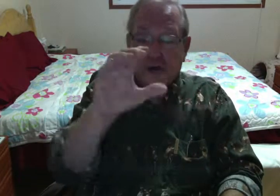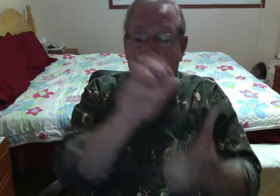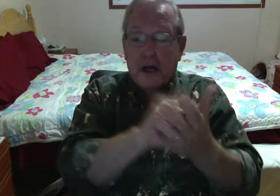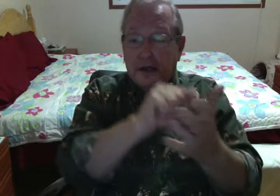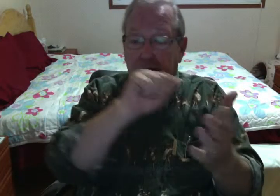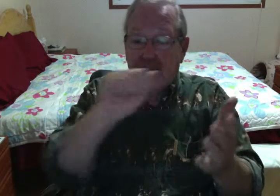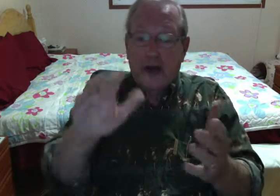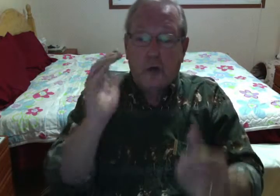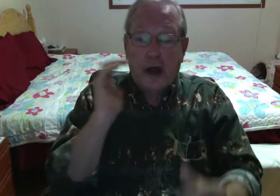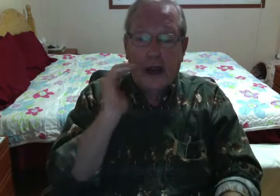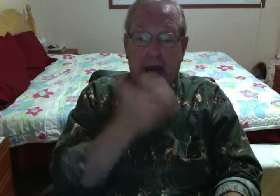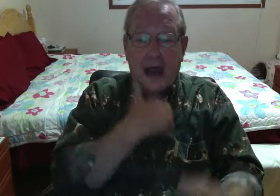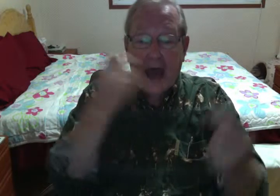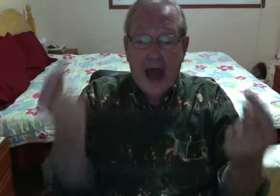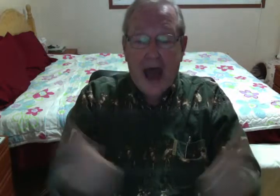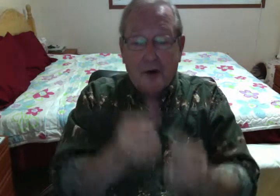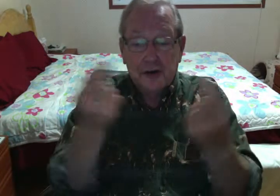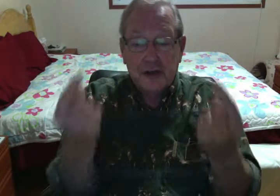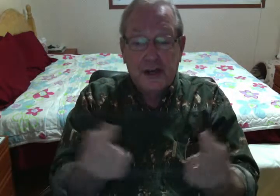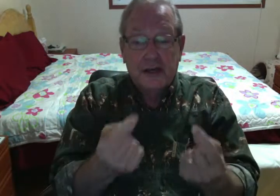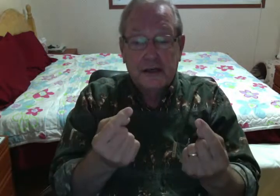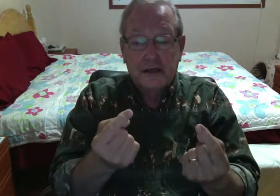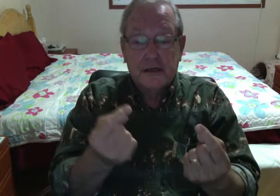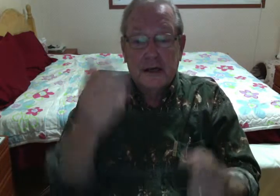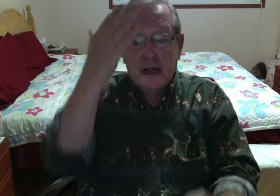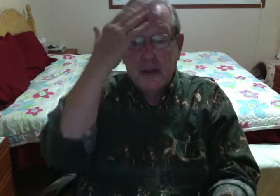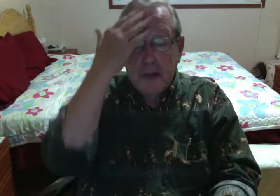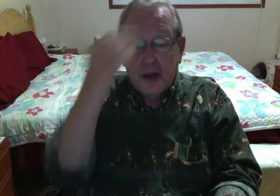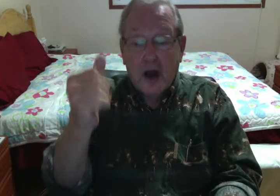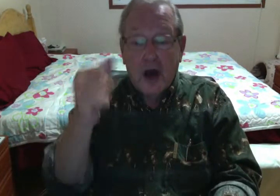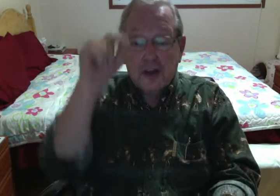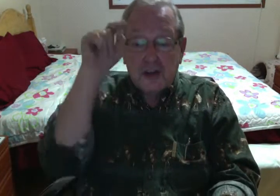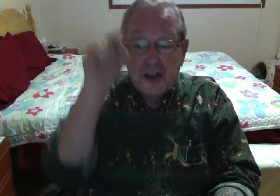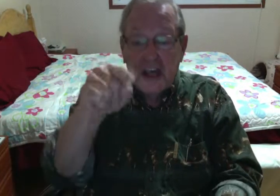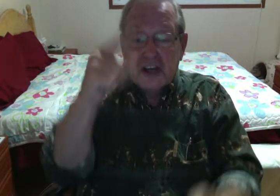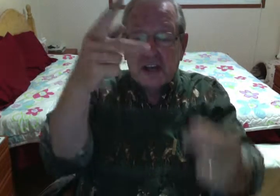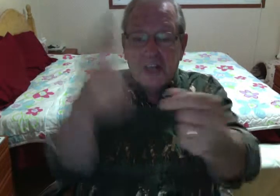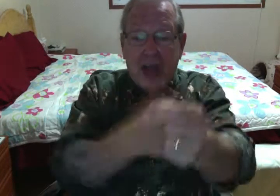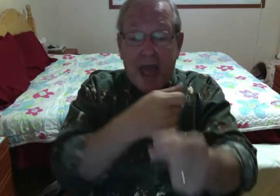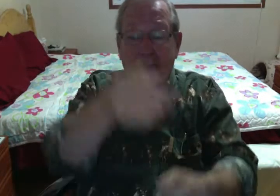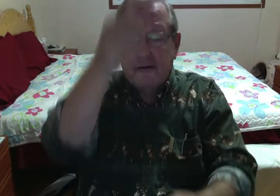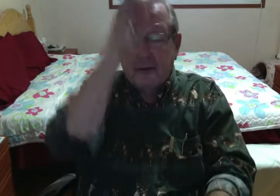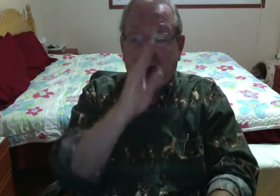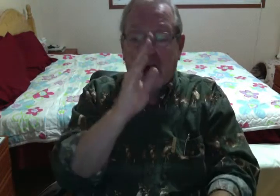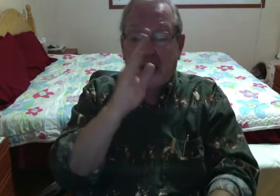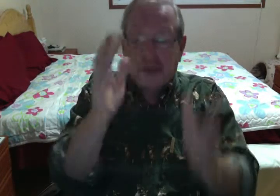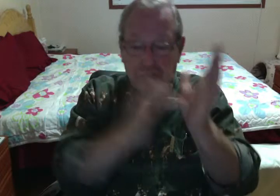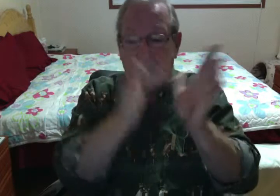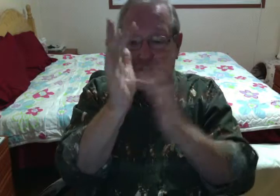to take away our sins. Because this Lamb of God, Jesus,